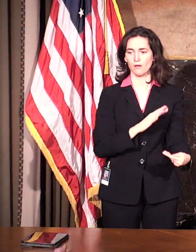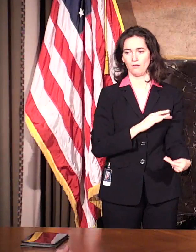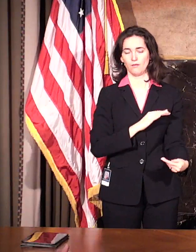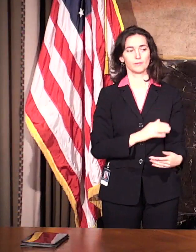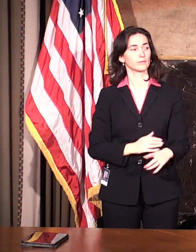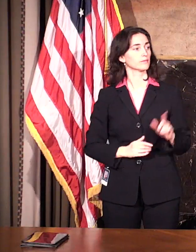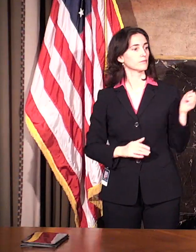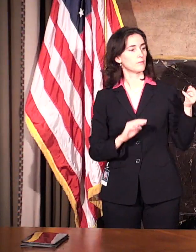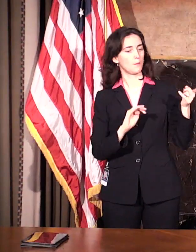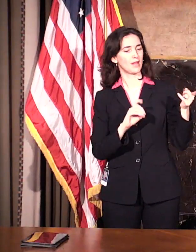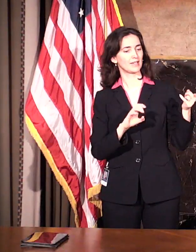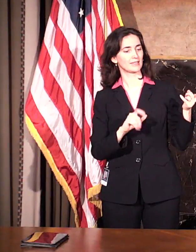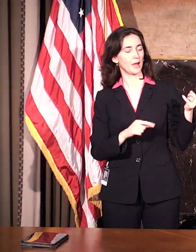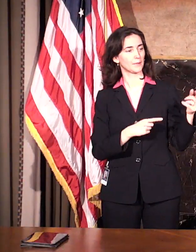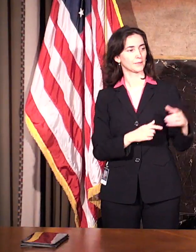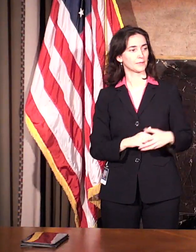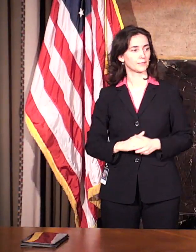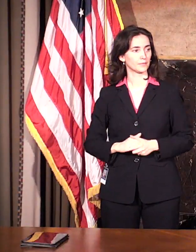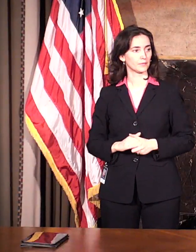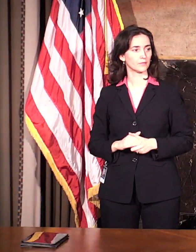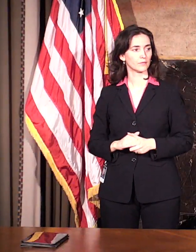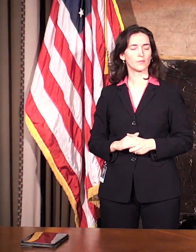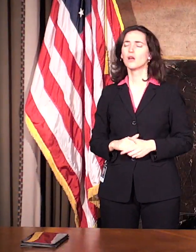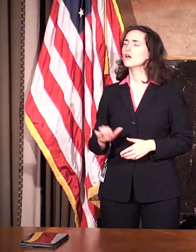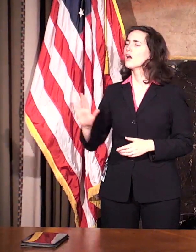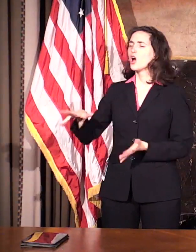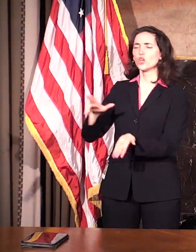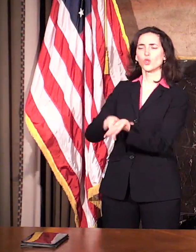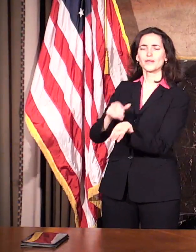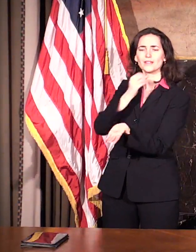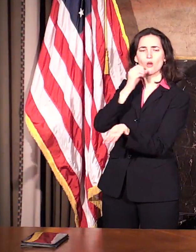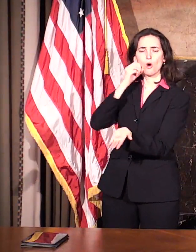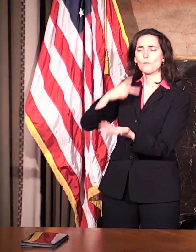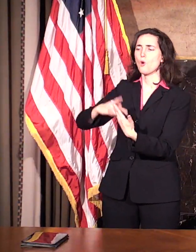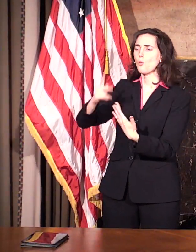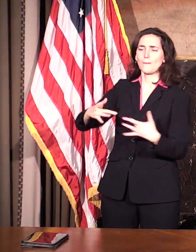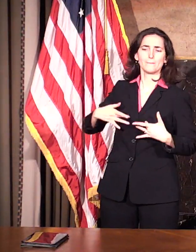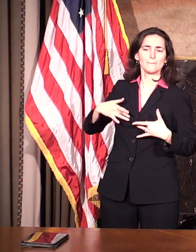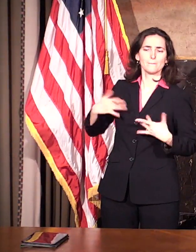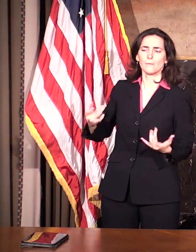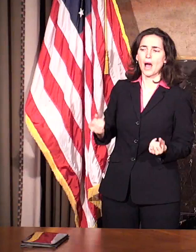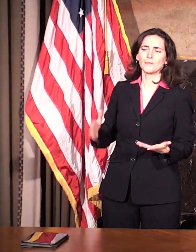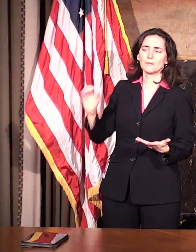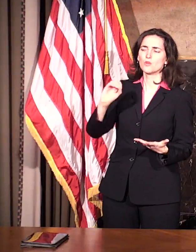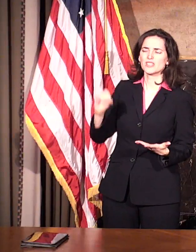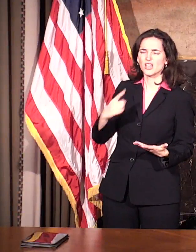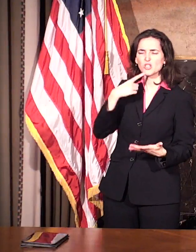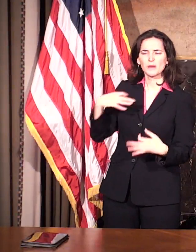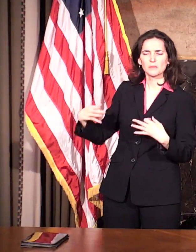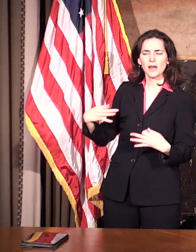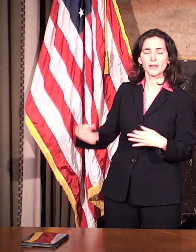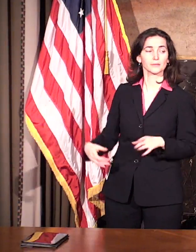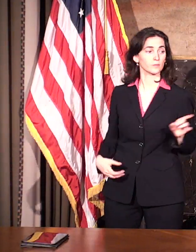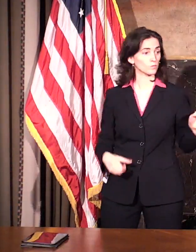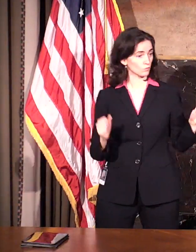Yep, Melinda? Can you give us an update on the nursing program in terms of where we are in percentages Absolutely. So